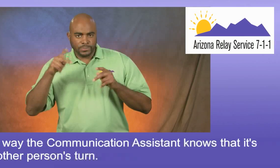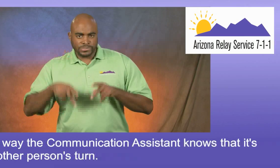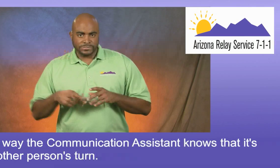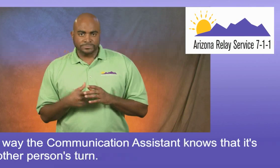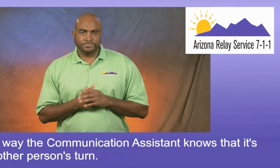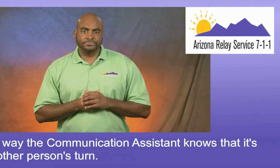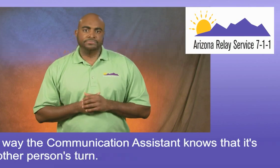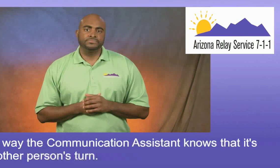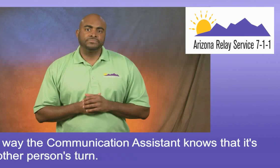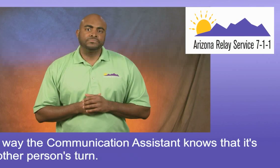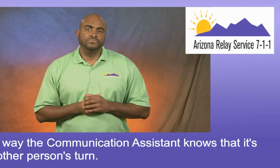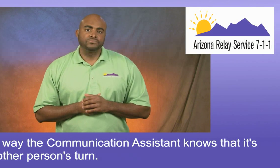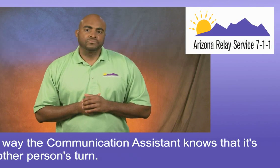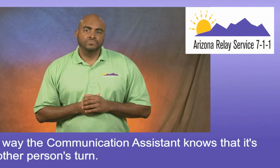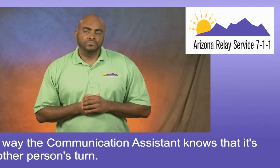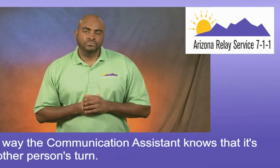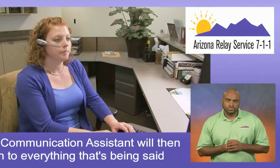it's the other person's turn.